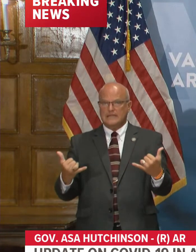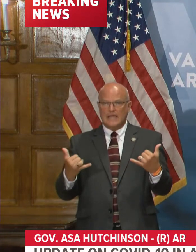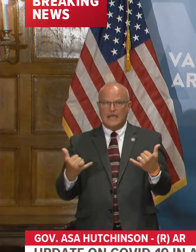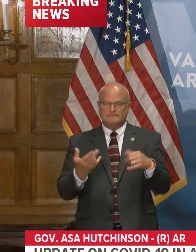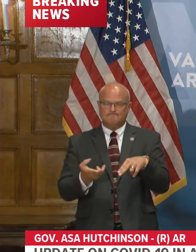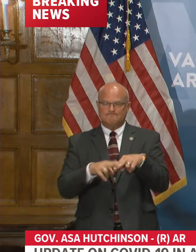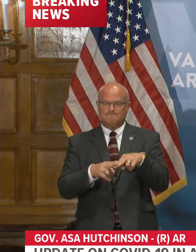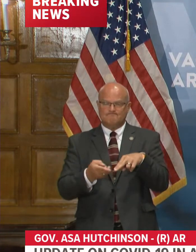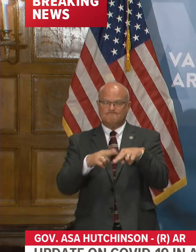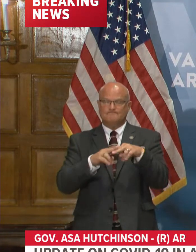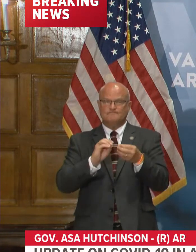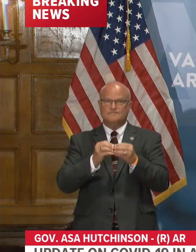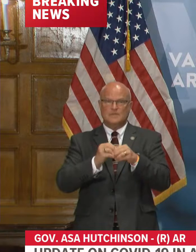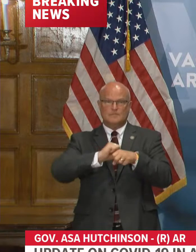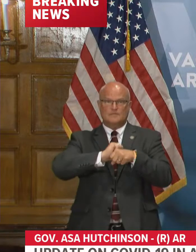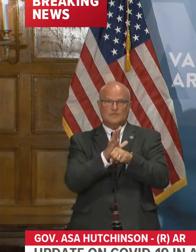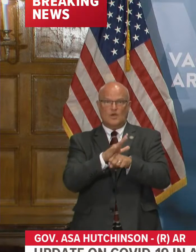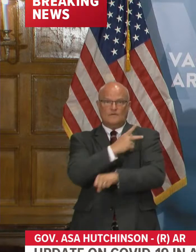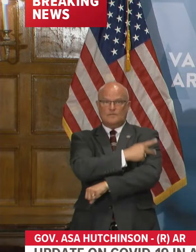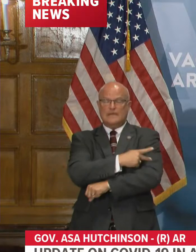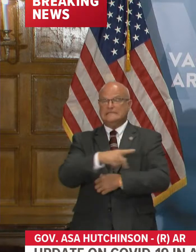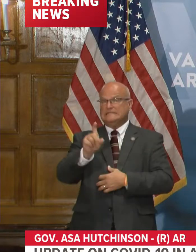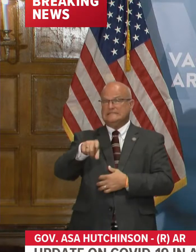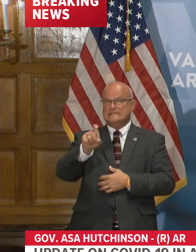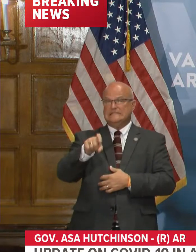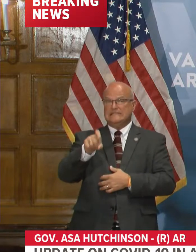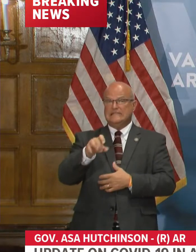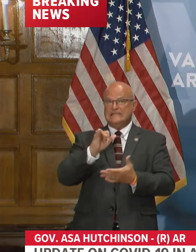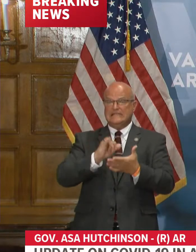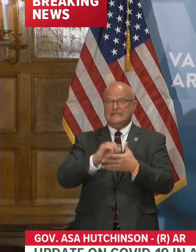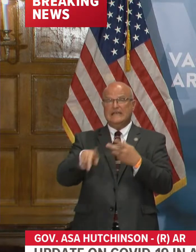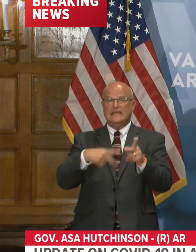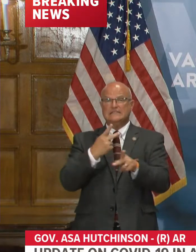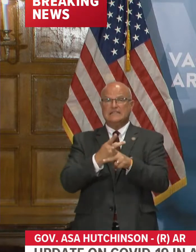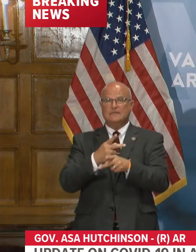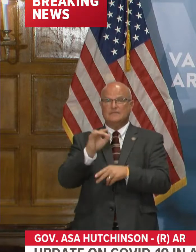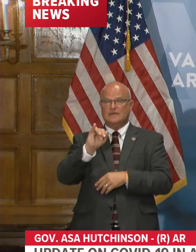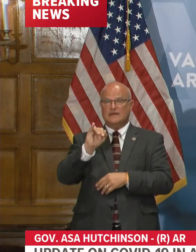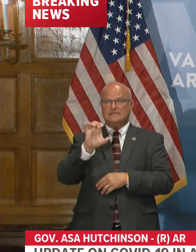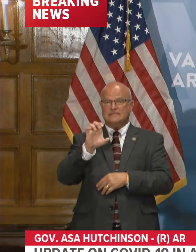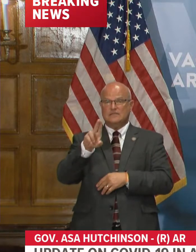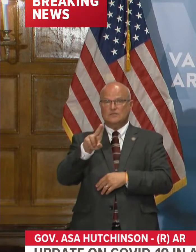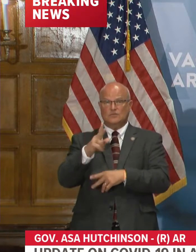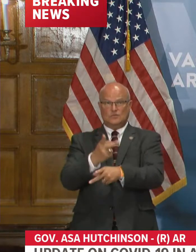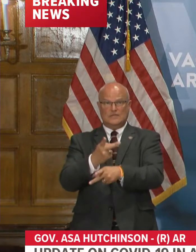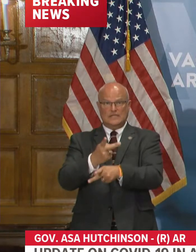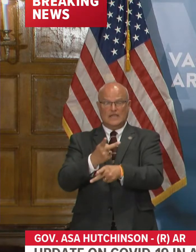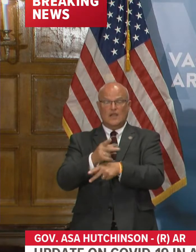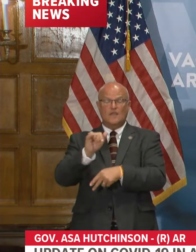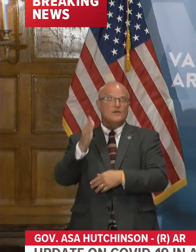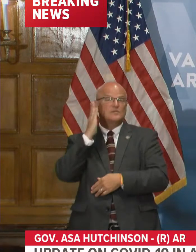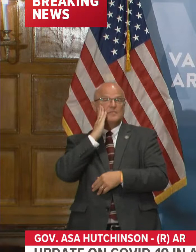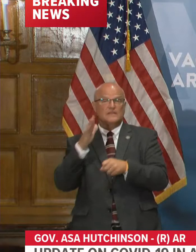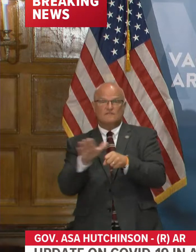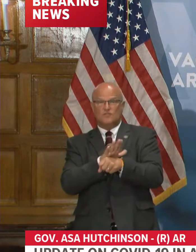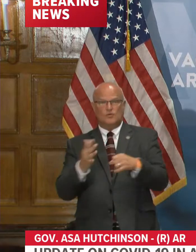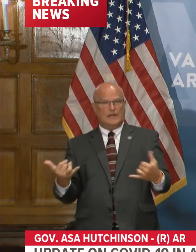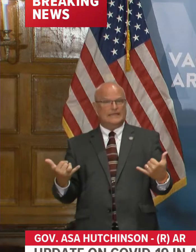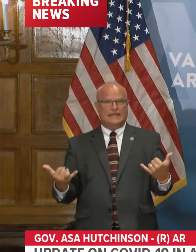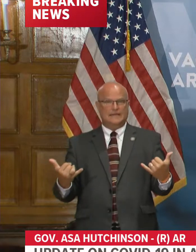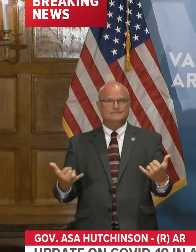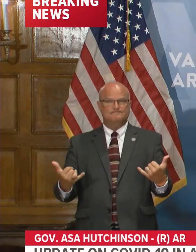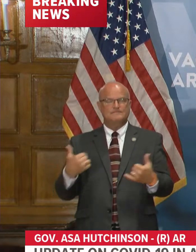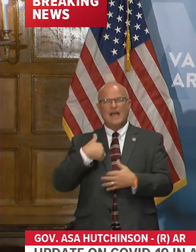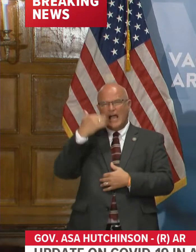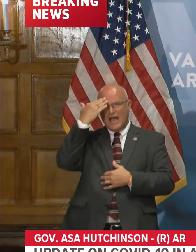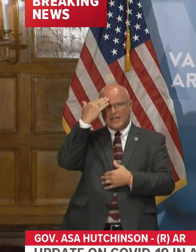the increased number of COVID patients that need that type of ICU care, those beds are full right now.